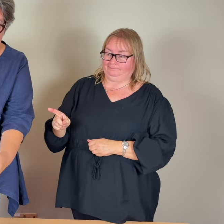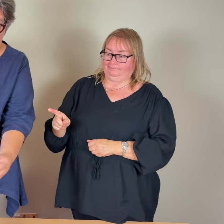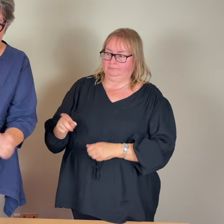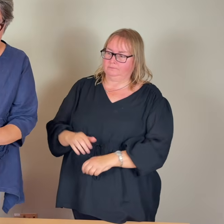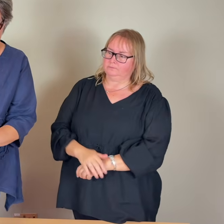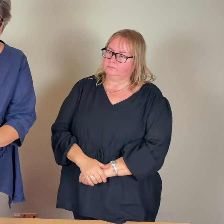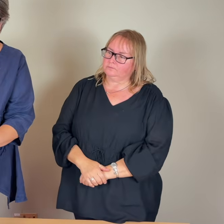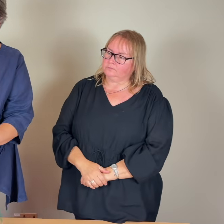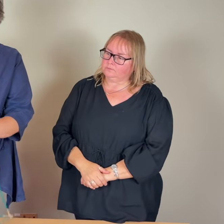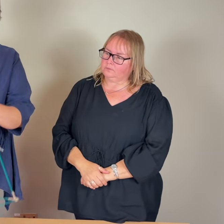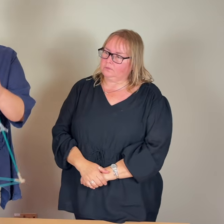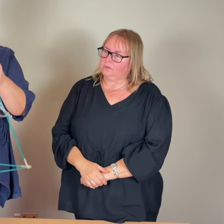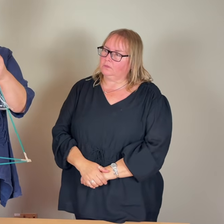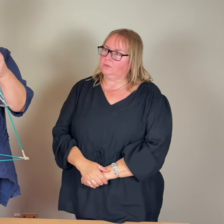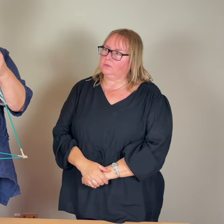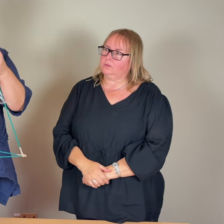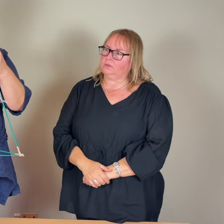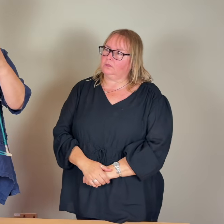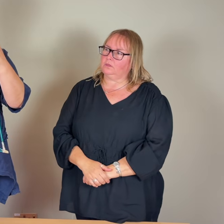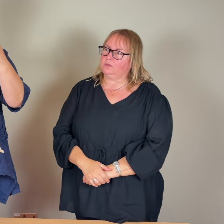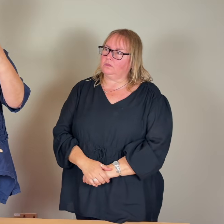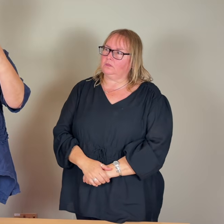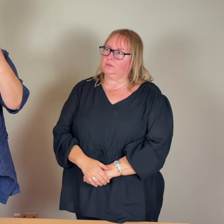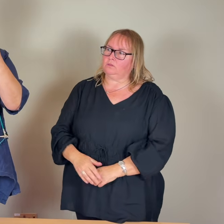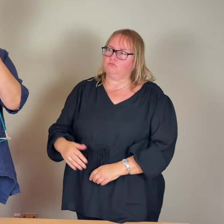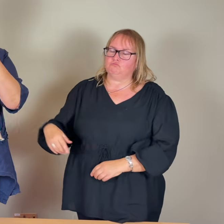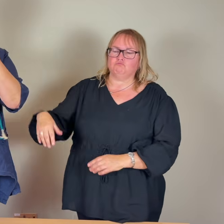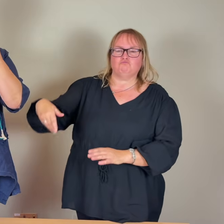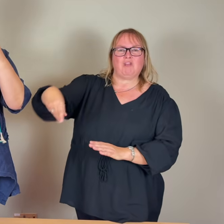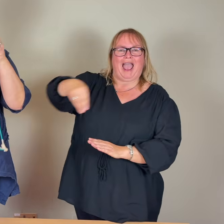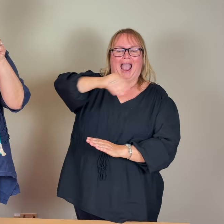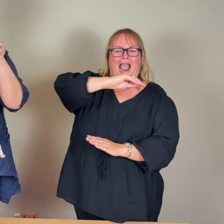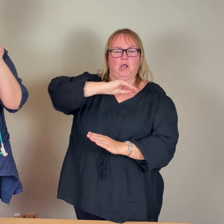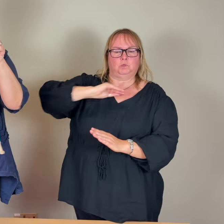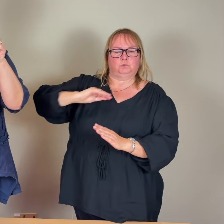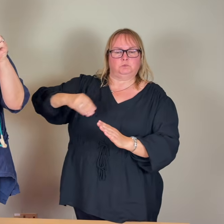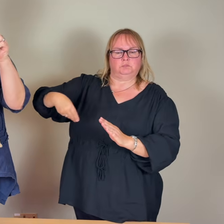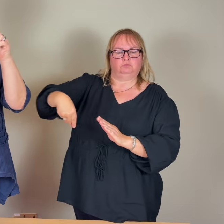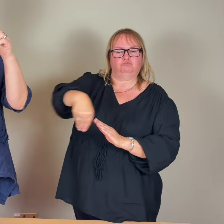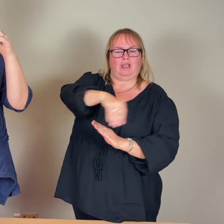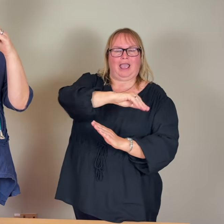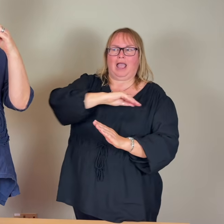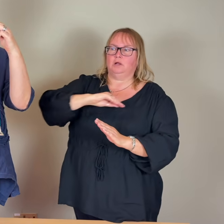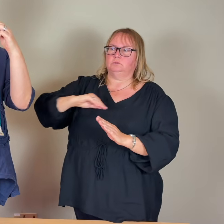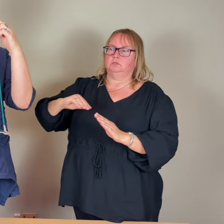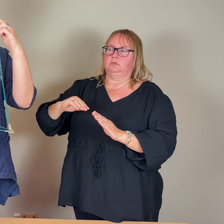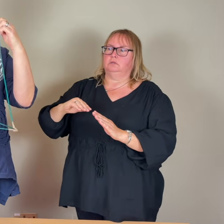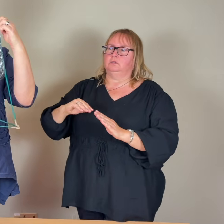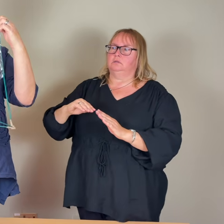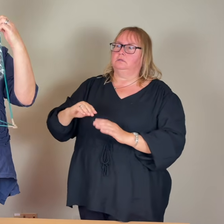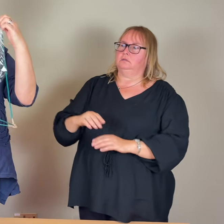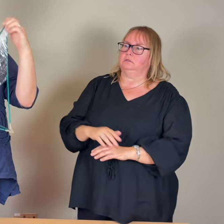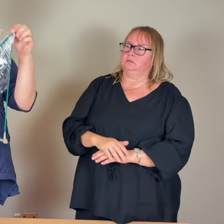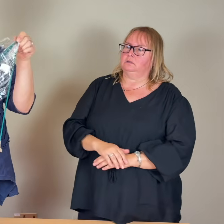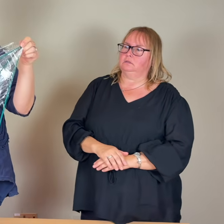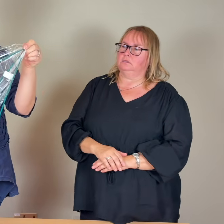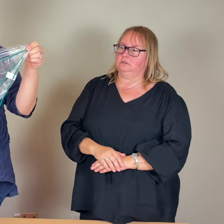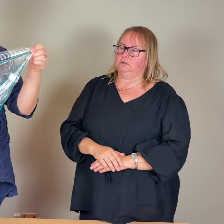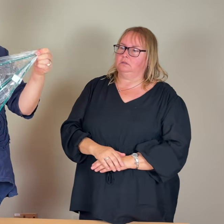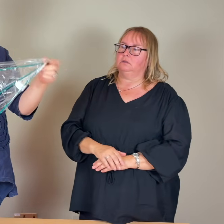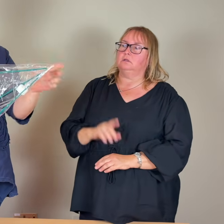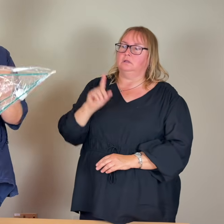film and wrap it around the top once, and